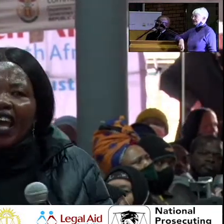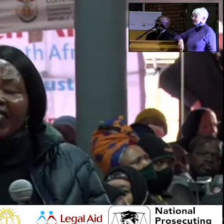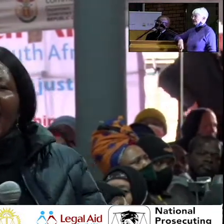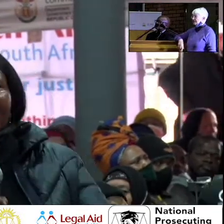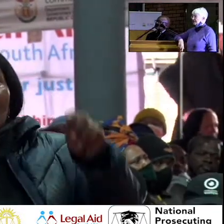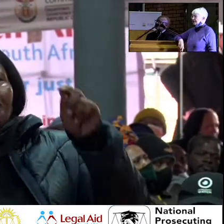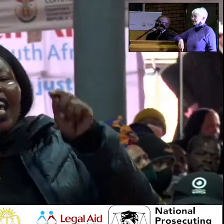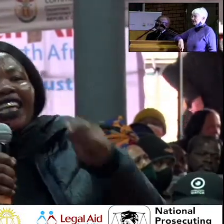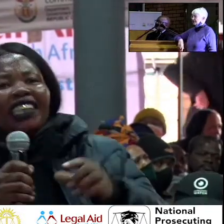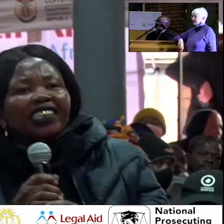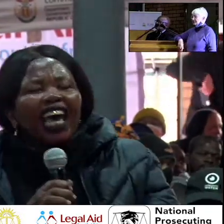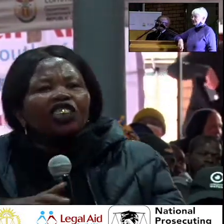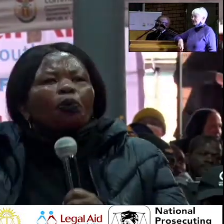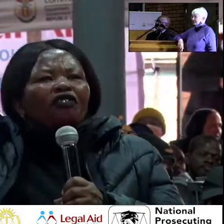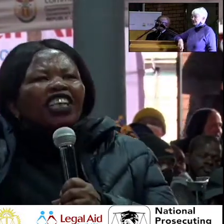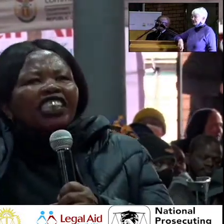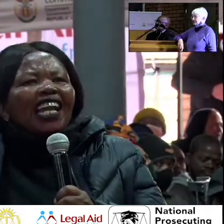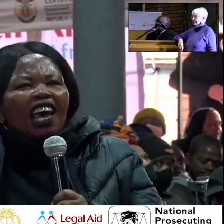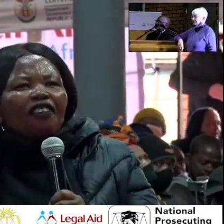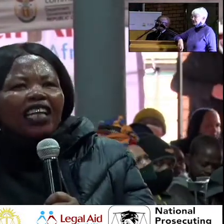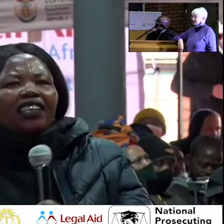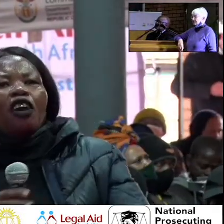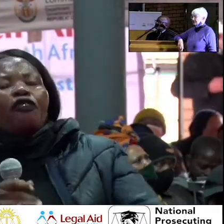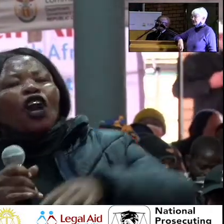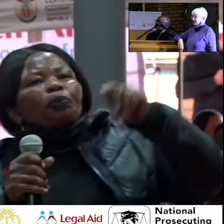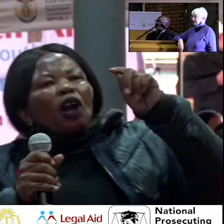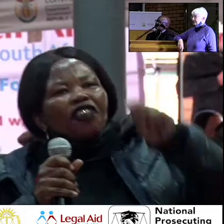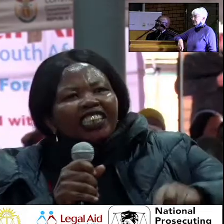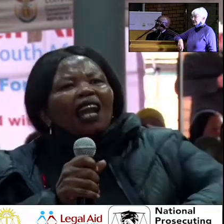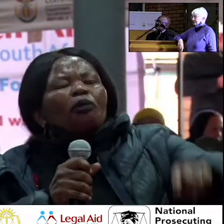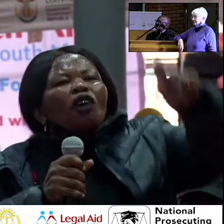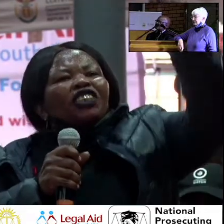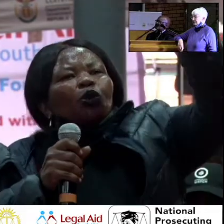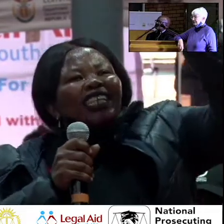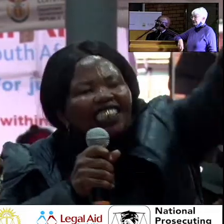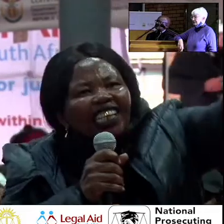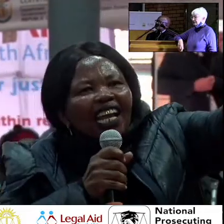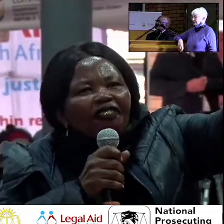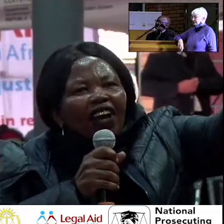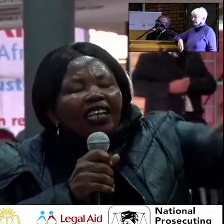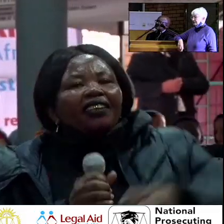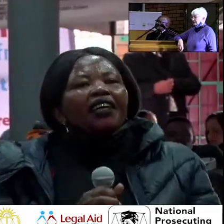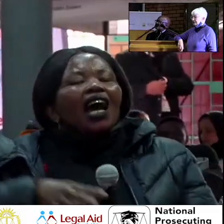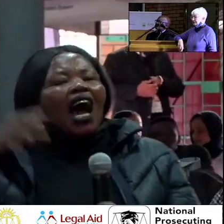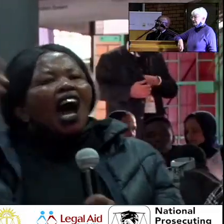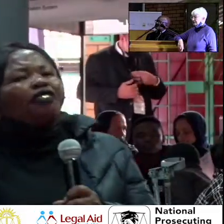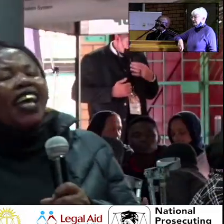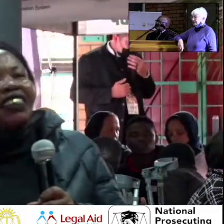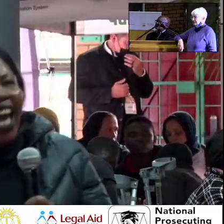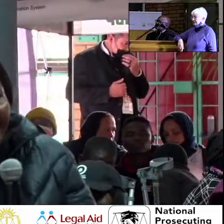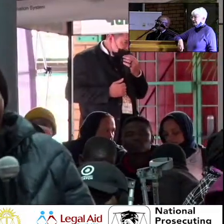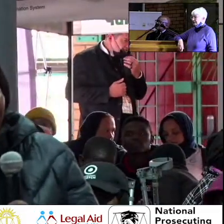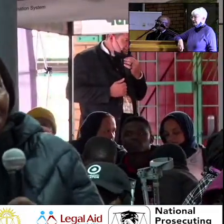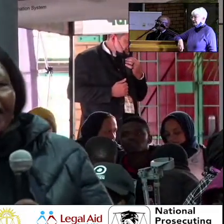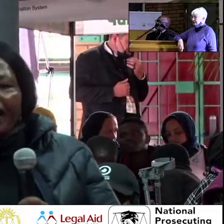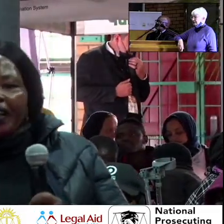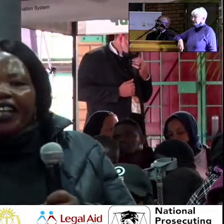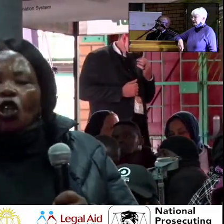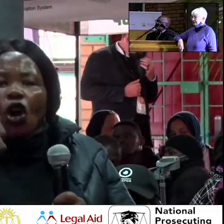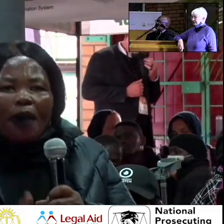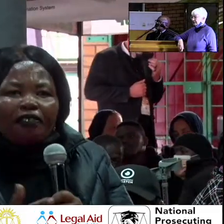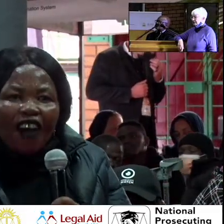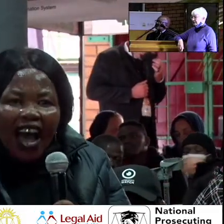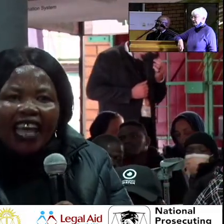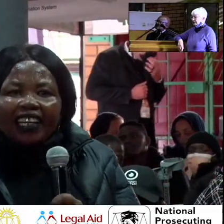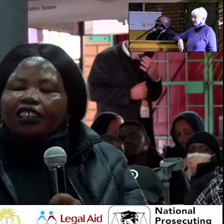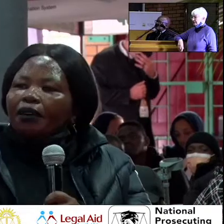After that, I said, I'm taking this case to provincial level. From provincial, I'm going to national level. After that, he